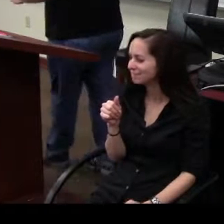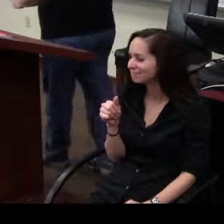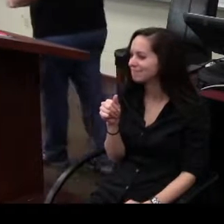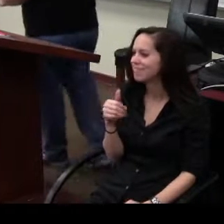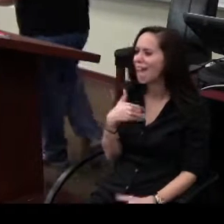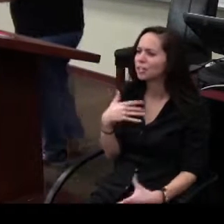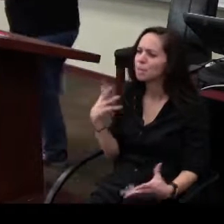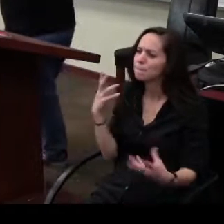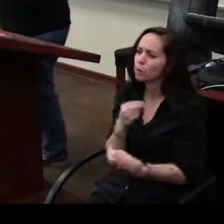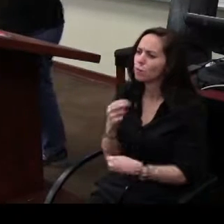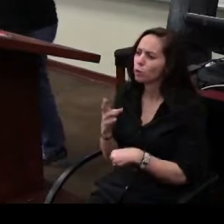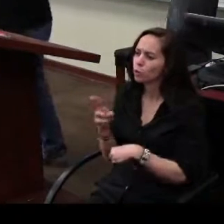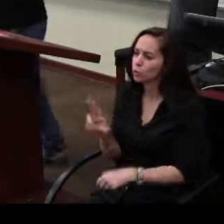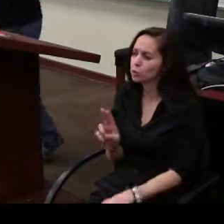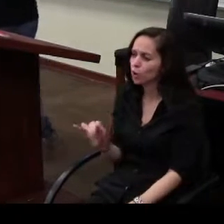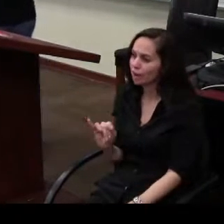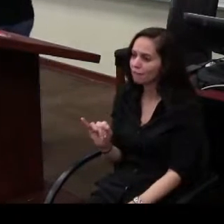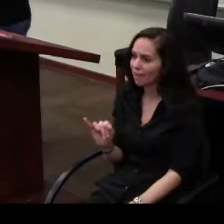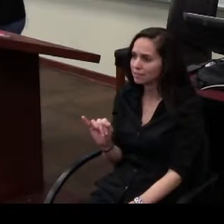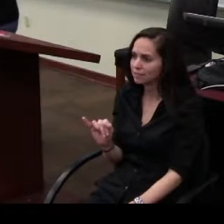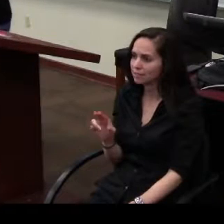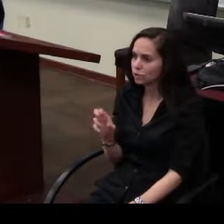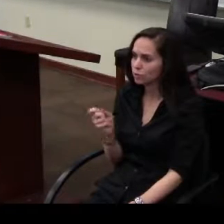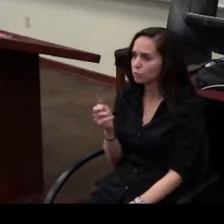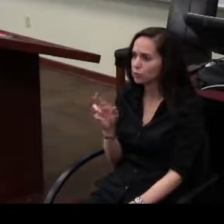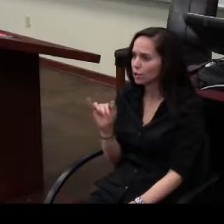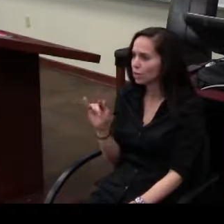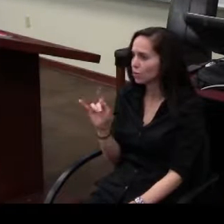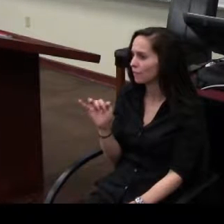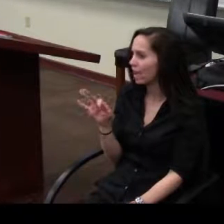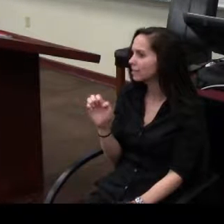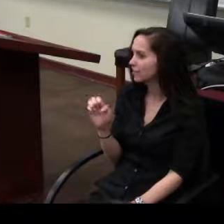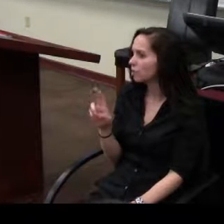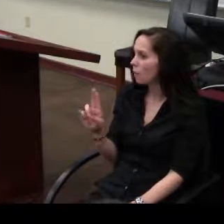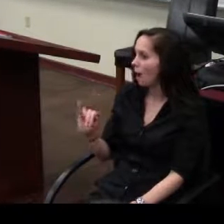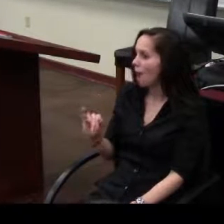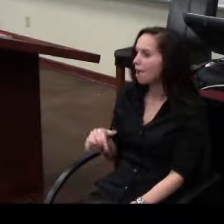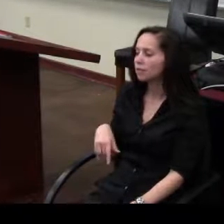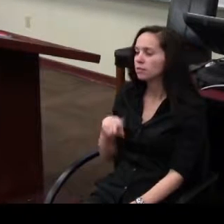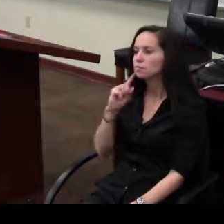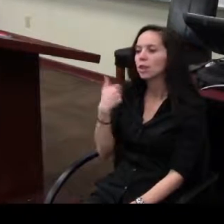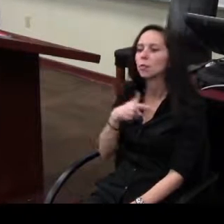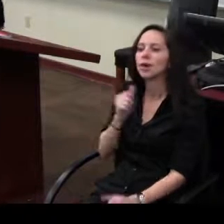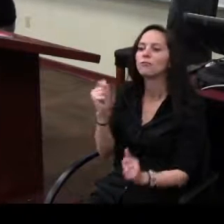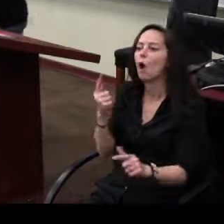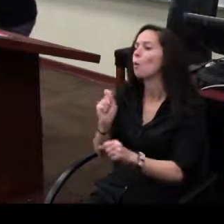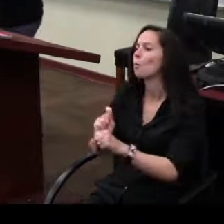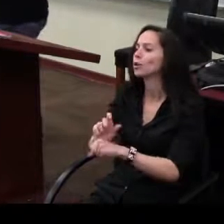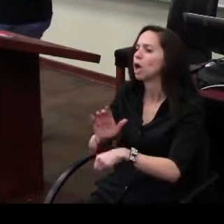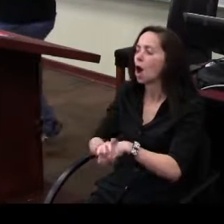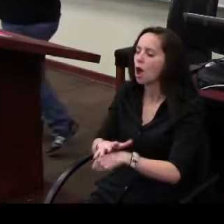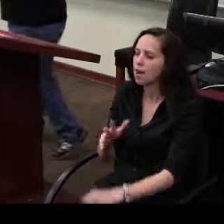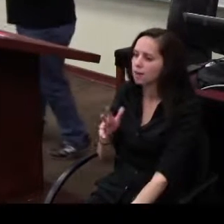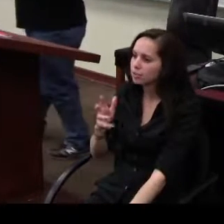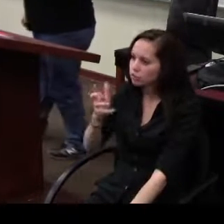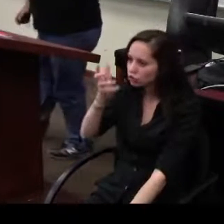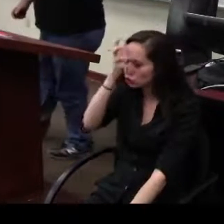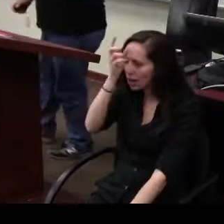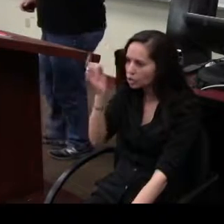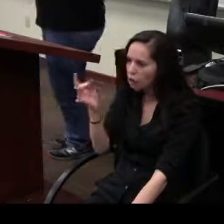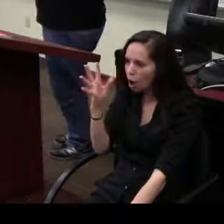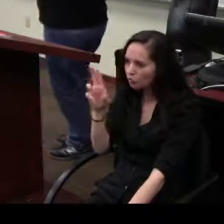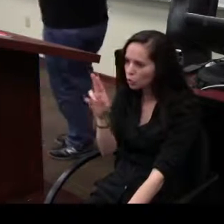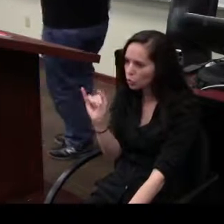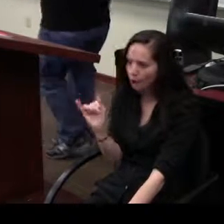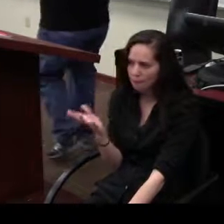lot of coders that could learn a thing or 10 from building a UI like this. We've all worked on garbage UIs before.